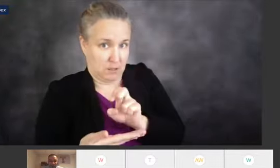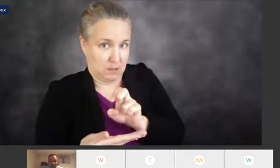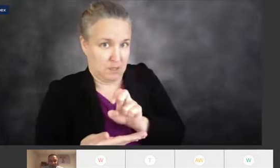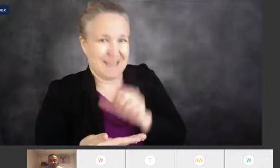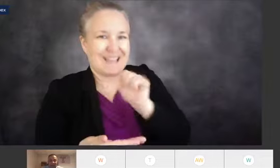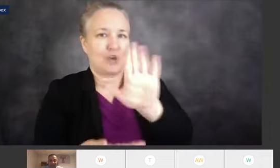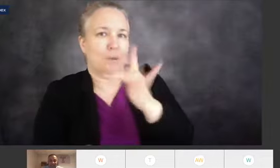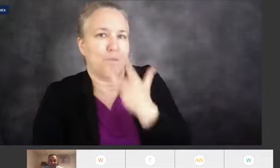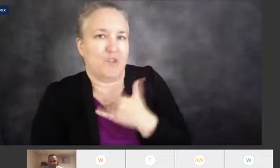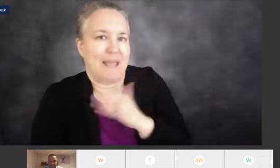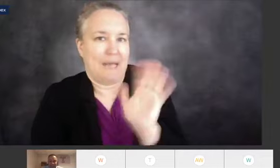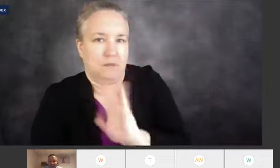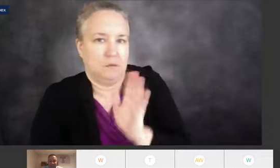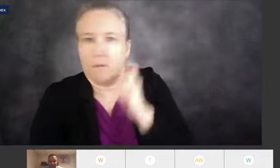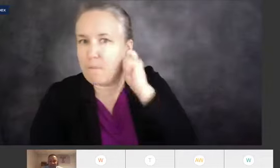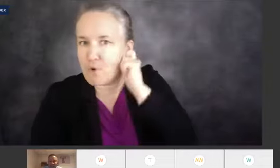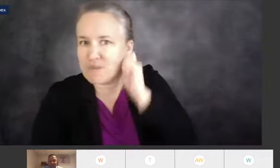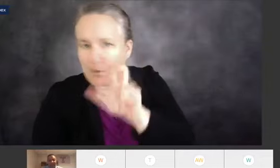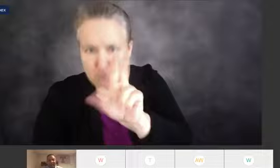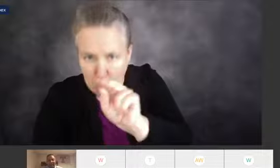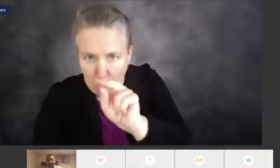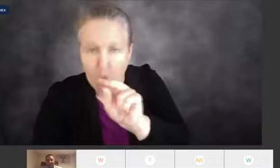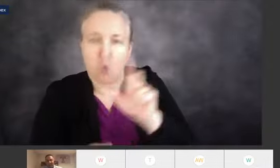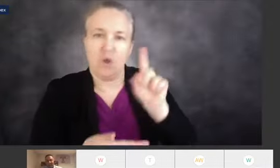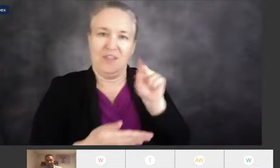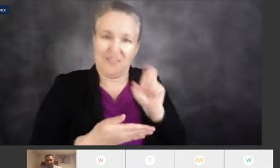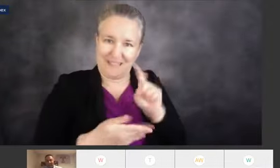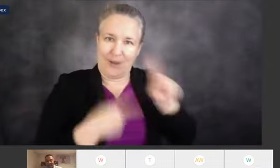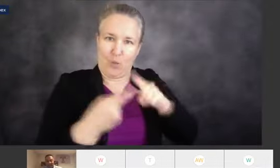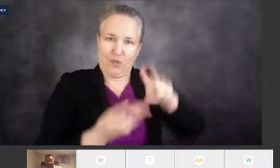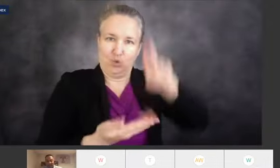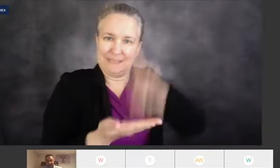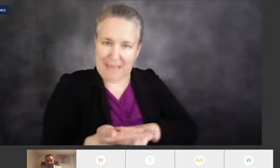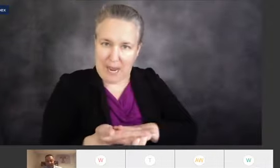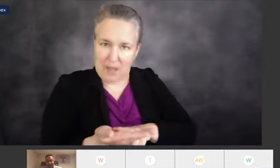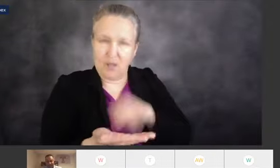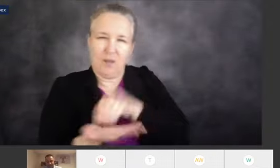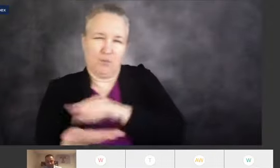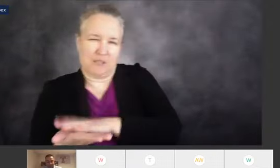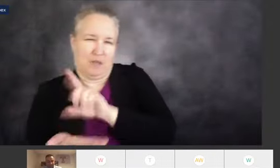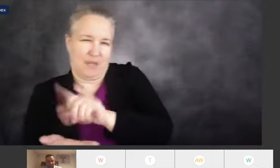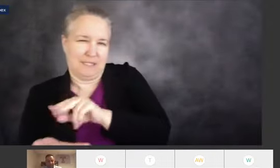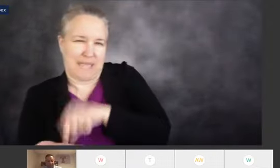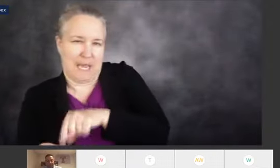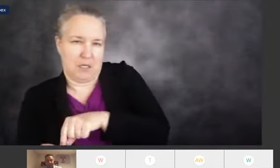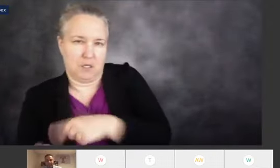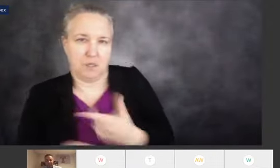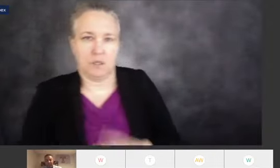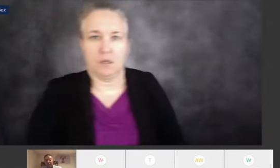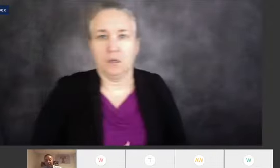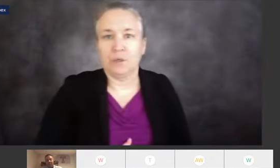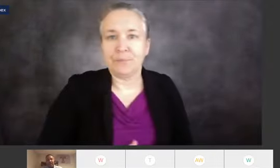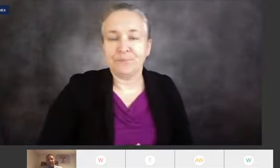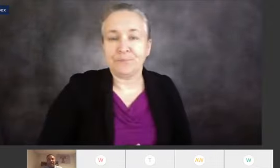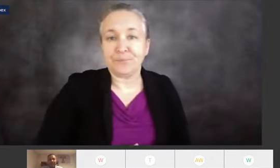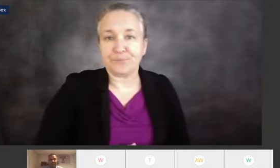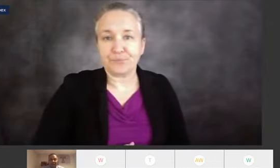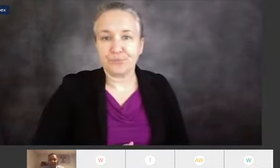date of birth. It's the date that you're signing the declaration.